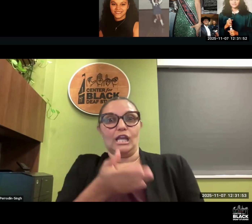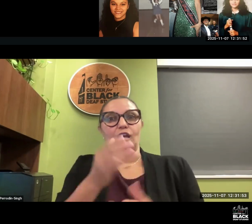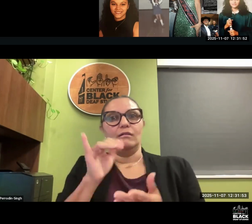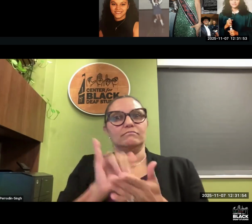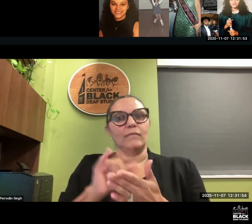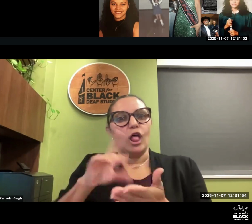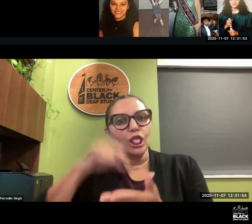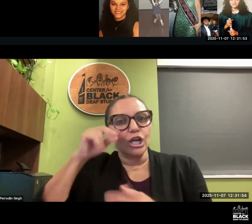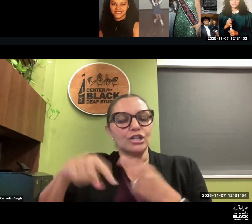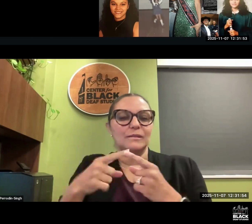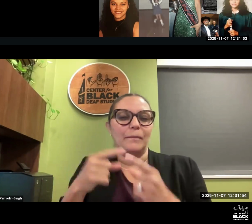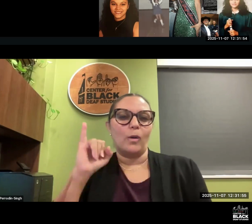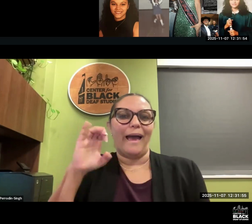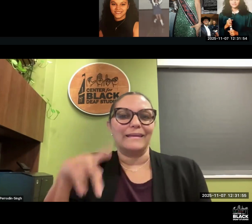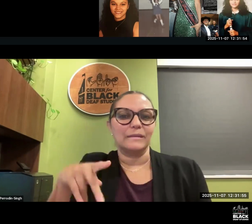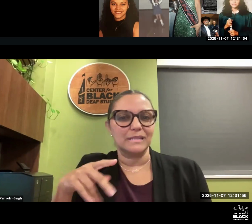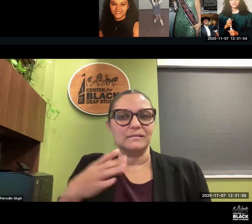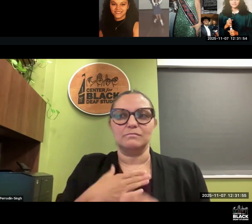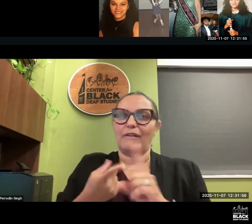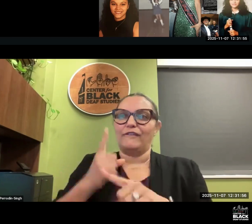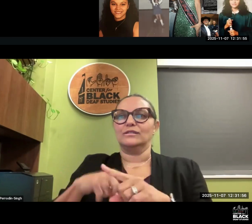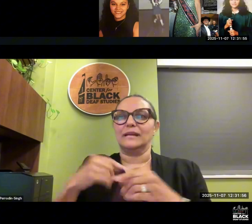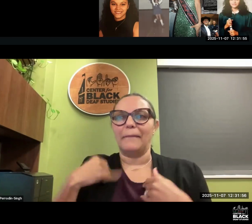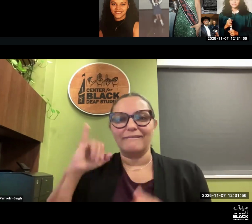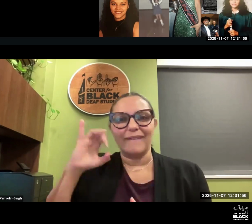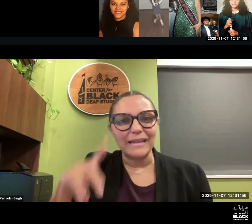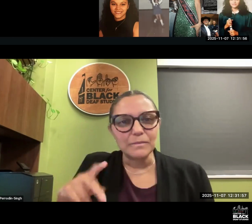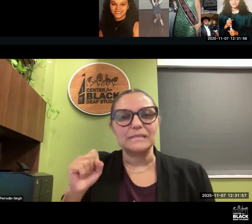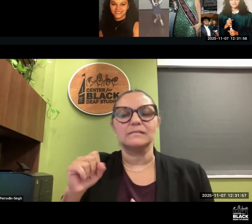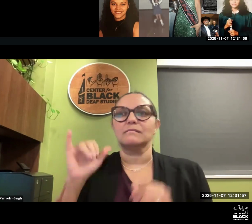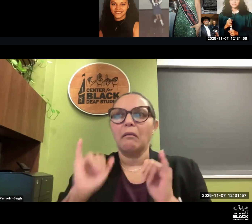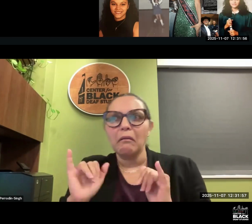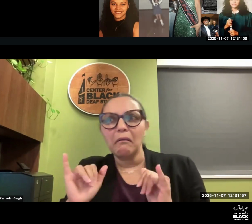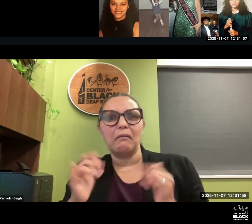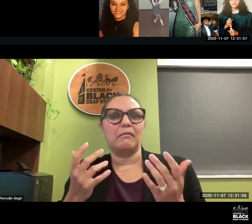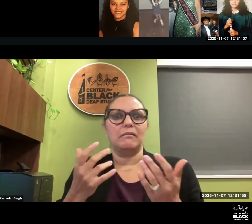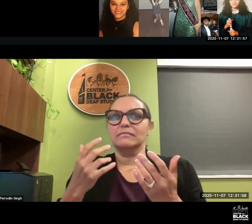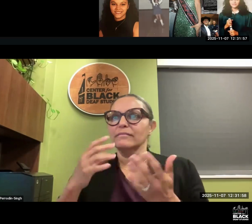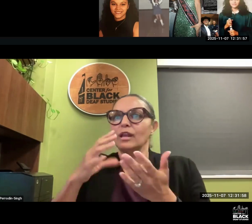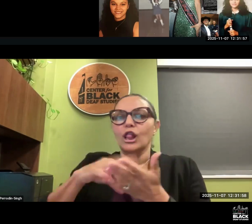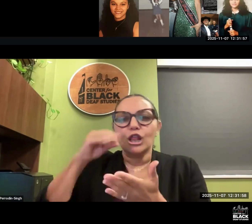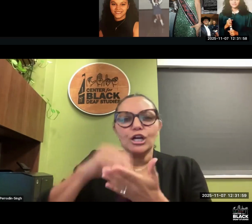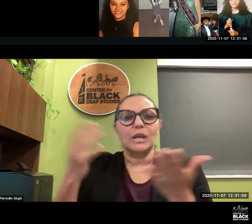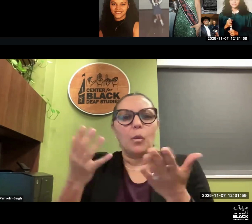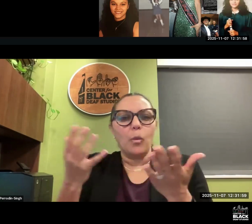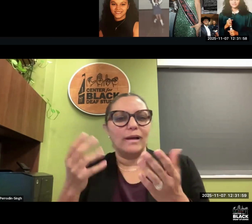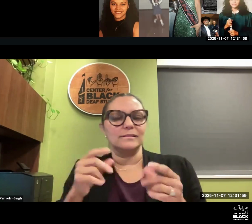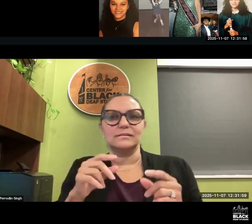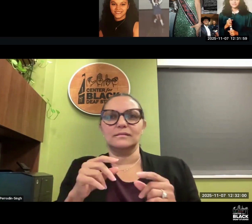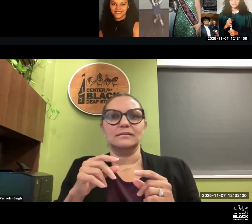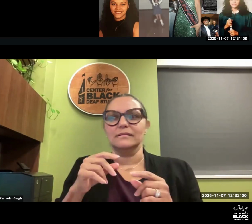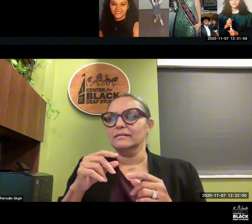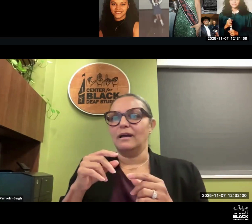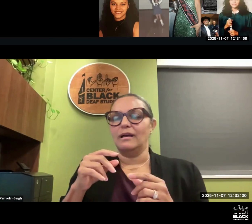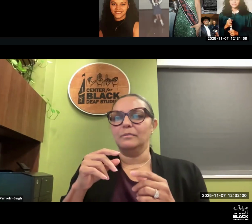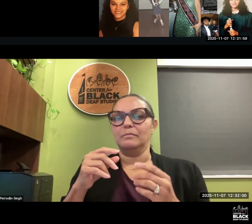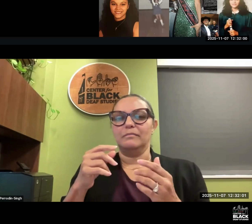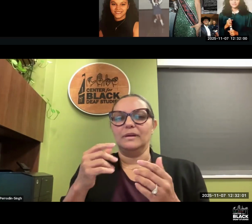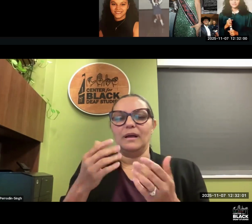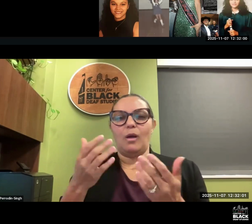high school experience started. And that's actually when I started to learn about IEPs. That was actually my first time ever having an